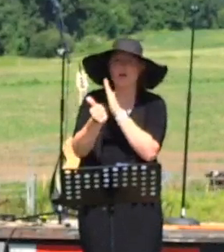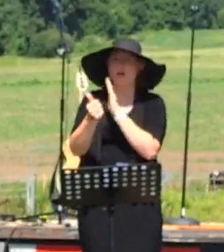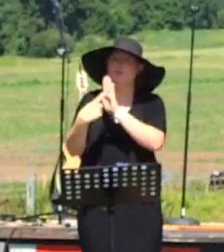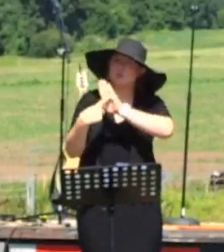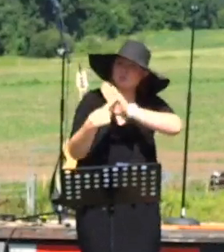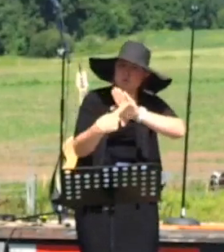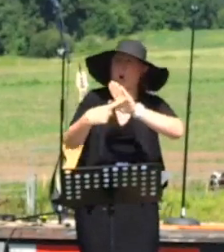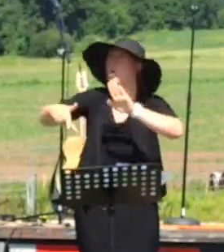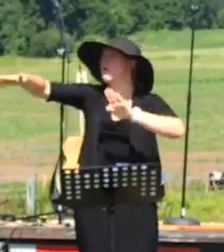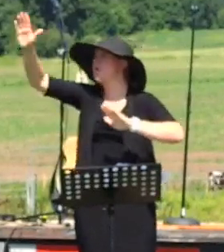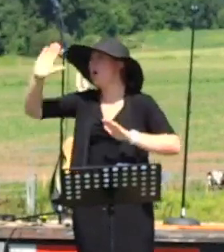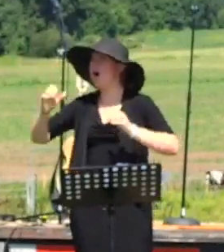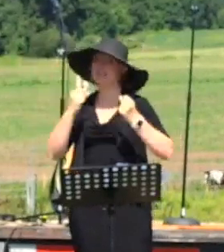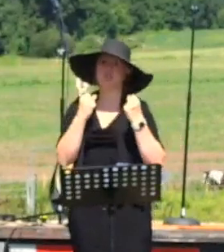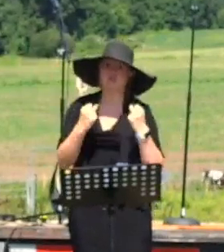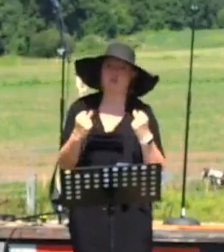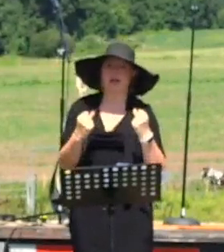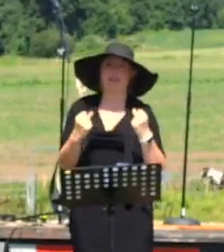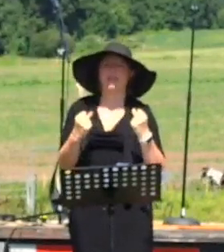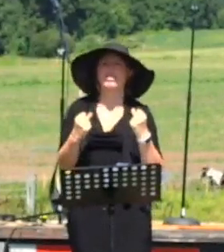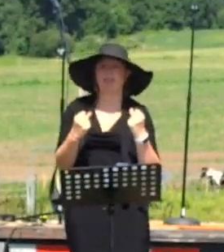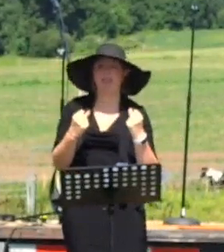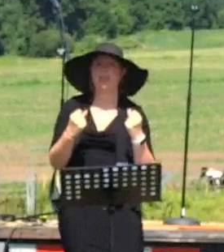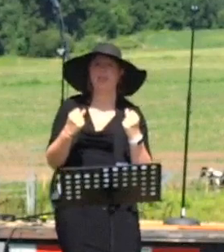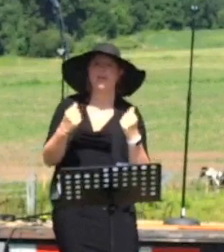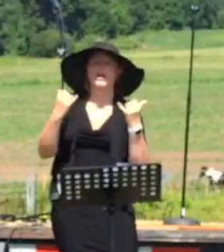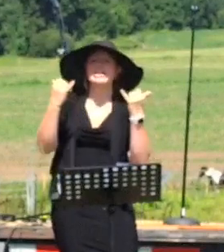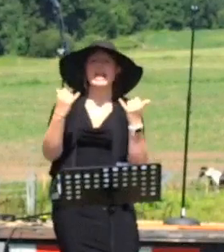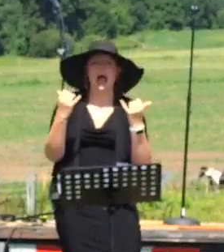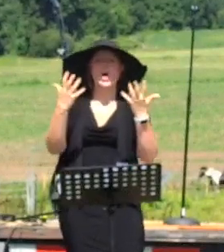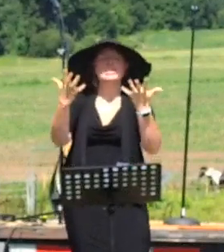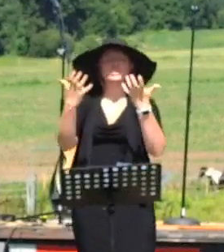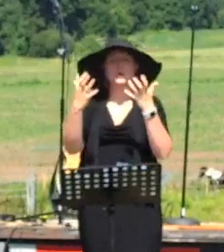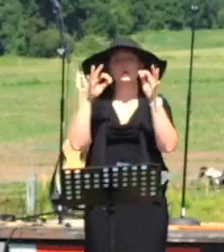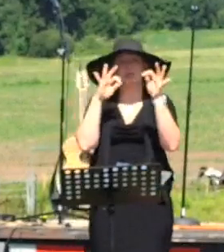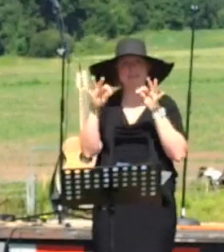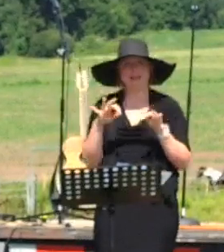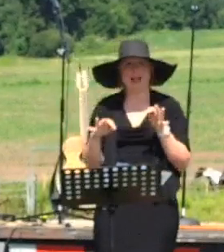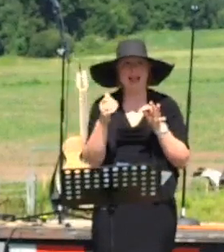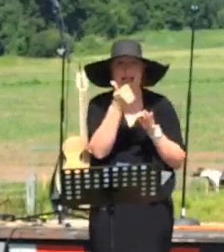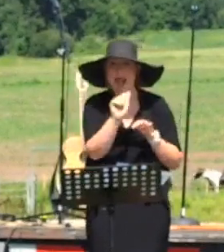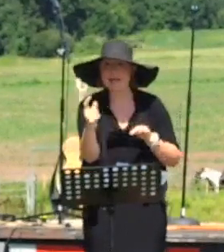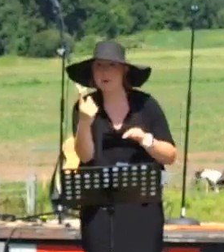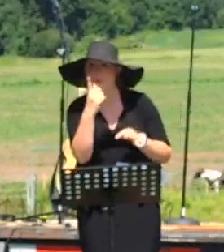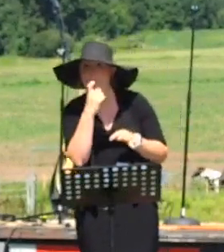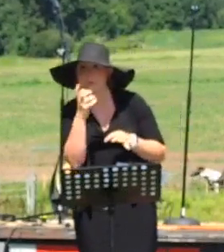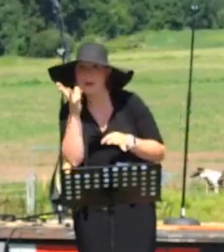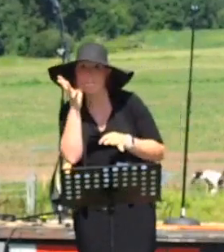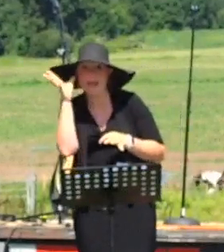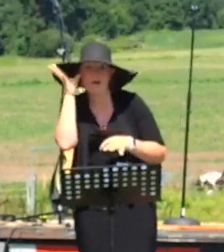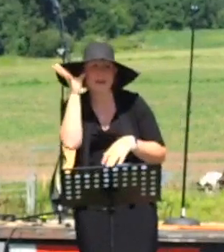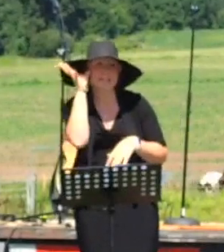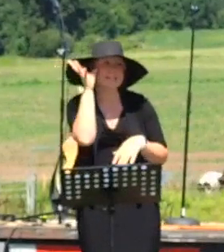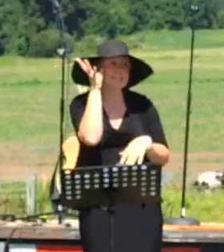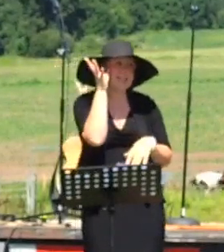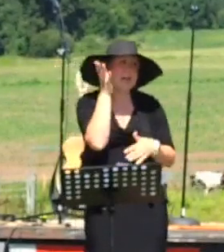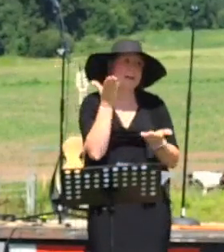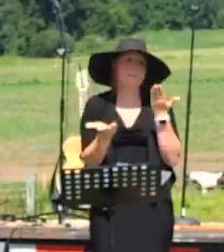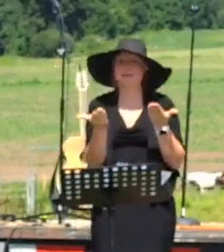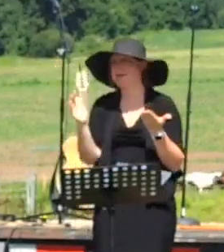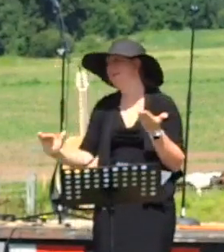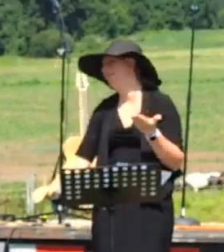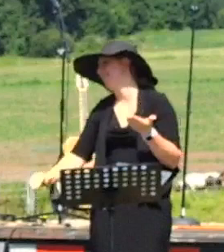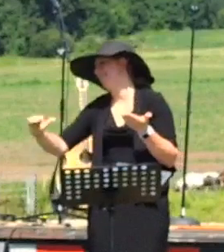God's strength. Now, I just want to pull back for a second and say to any of you who are parents out there who may be